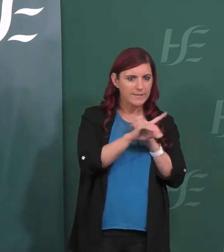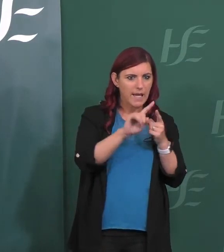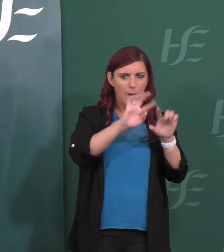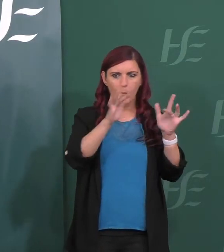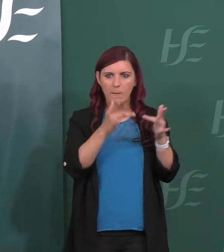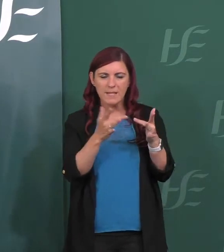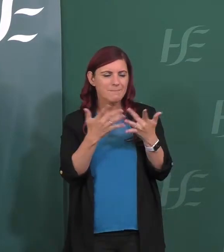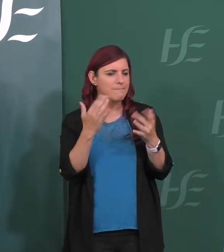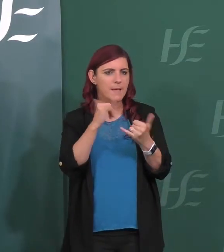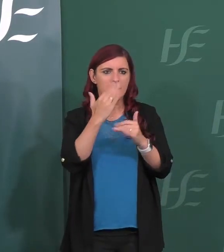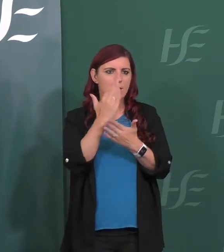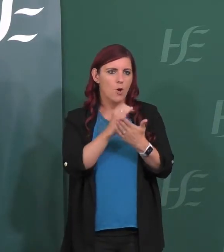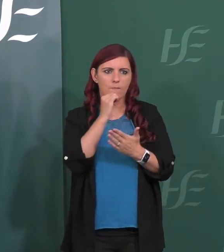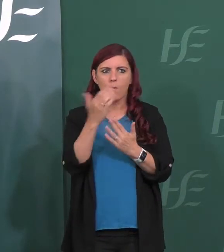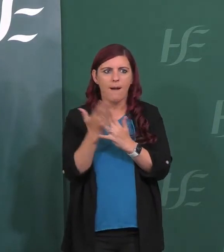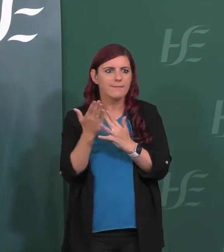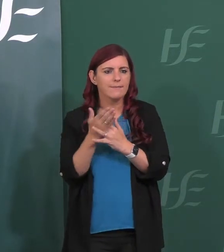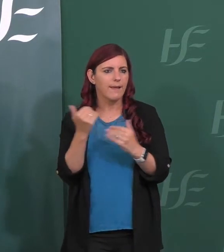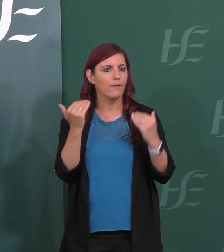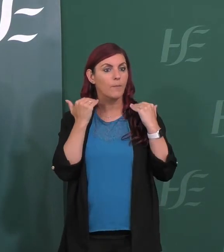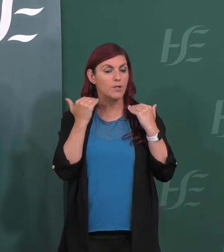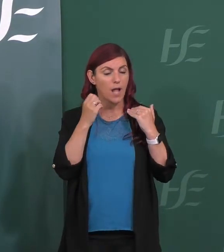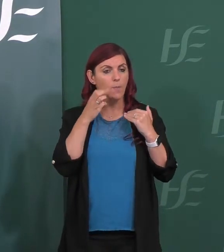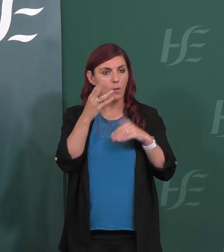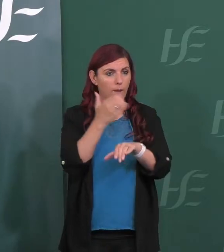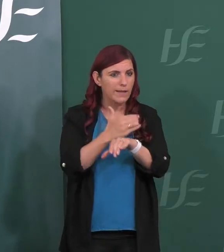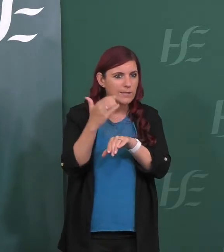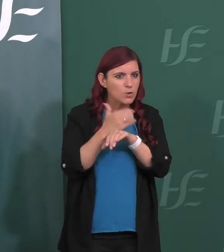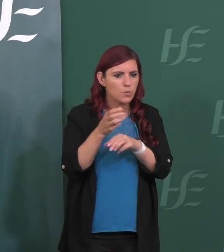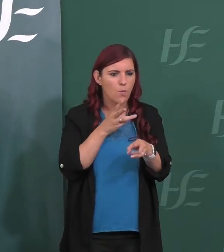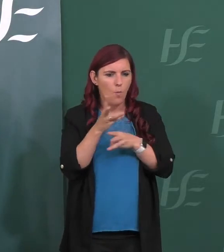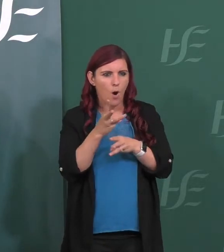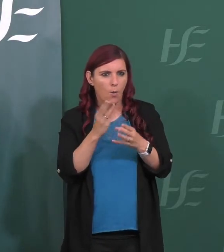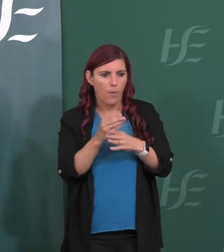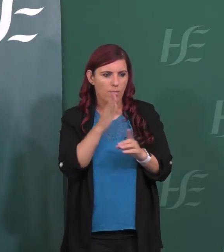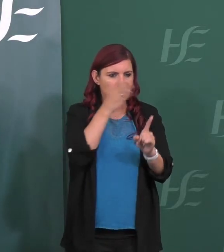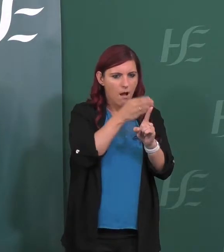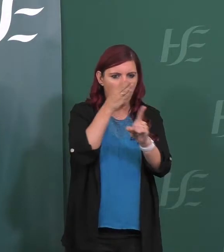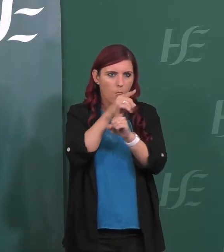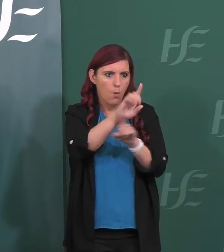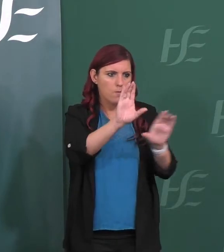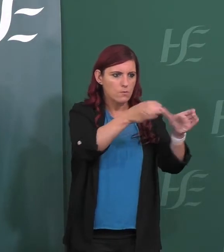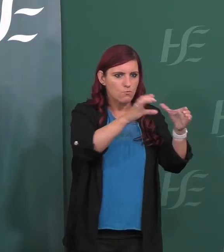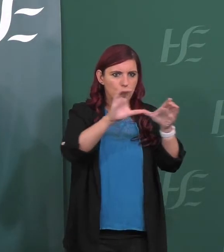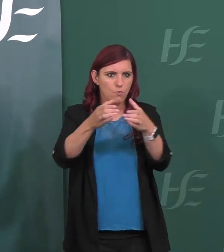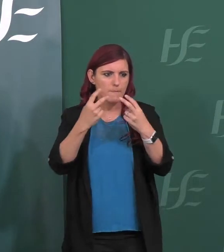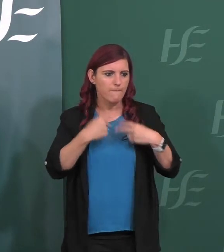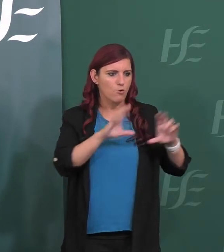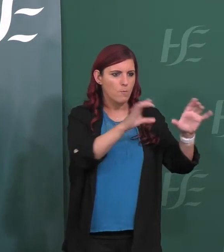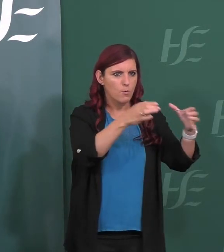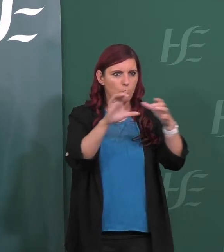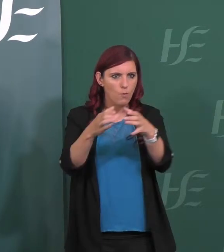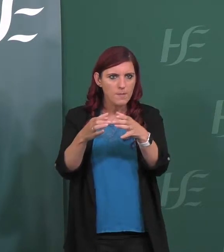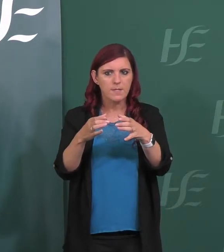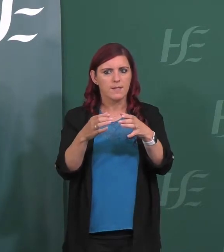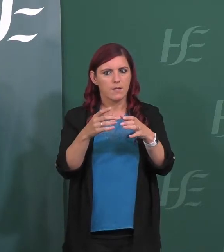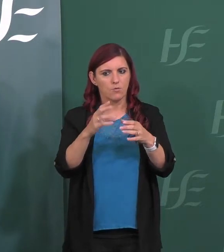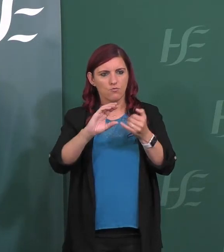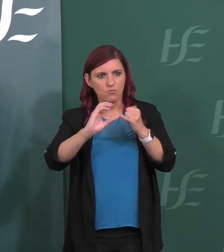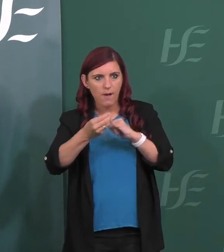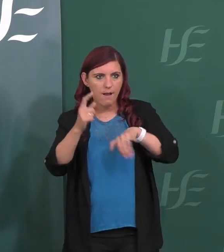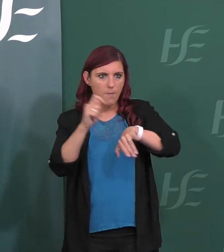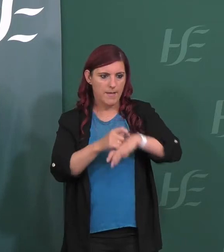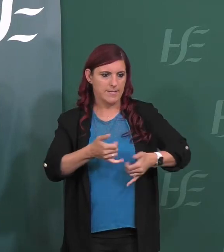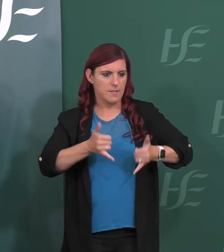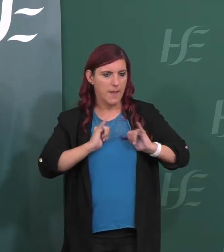elsewhere. And we'll continuously work through vulnerable groups and their supportive and advocacy organisations to